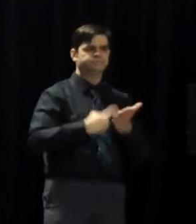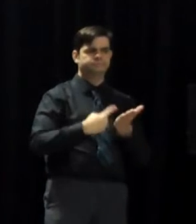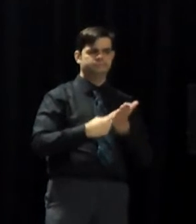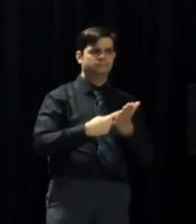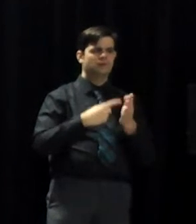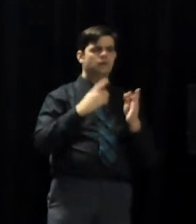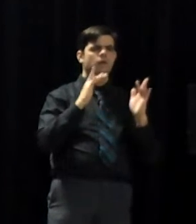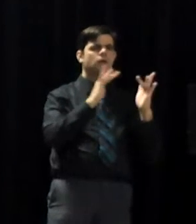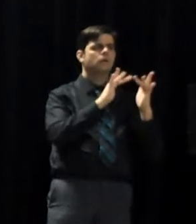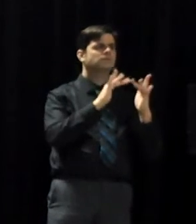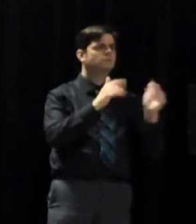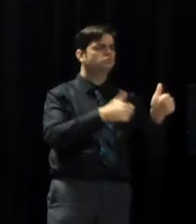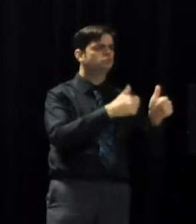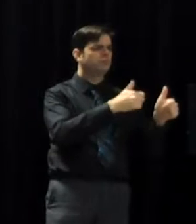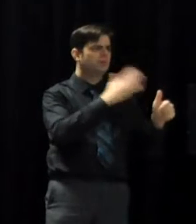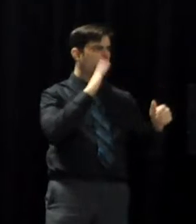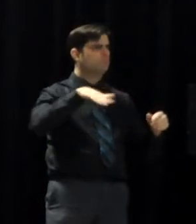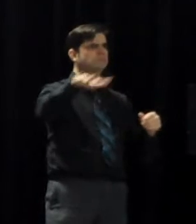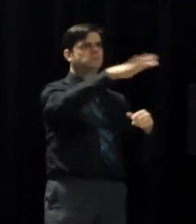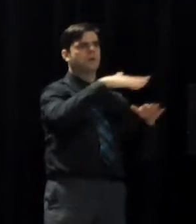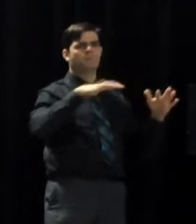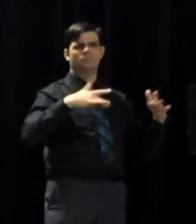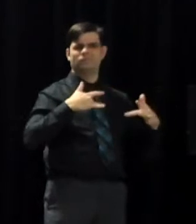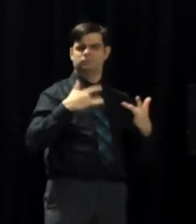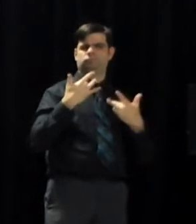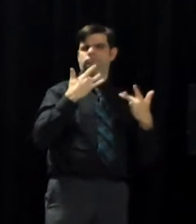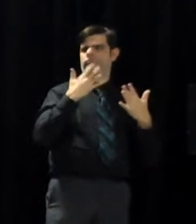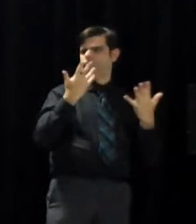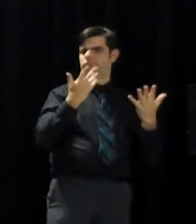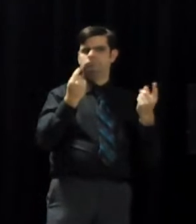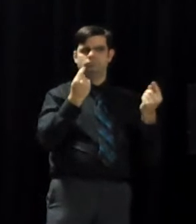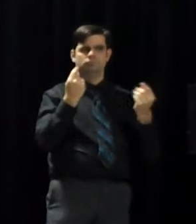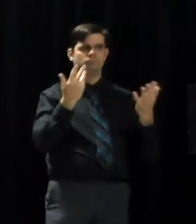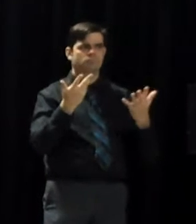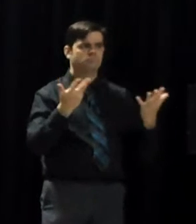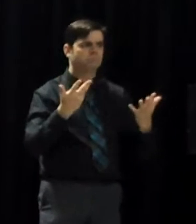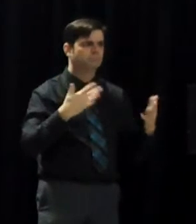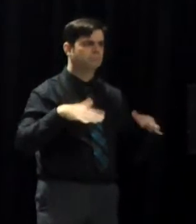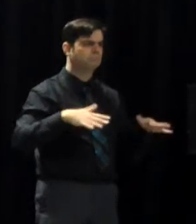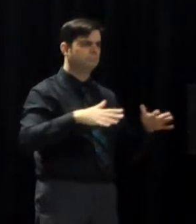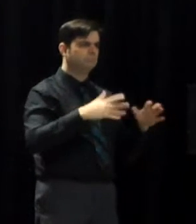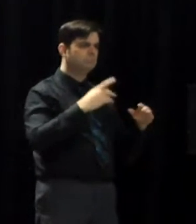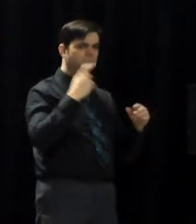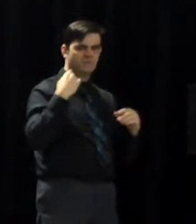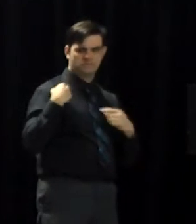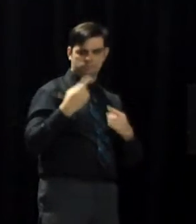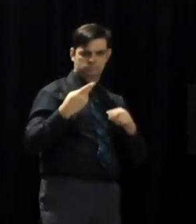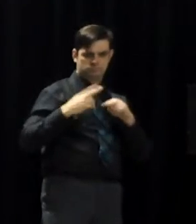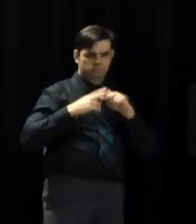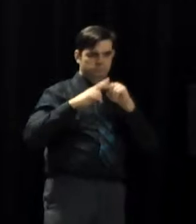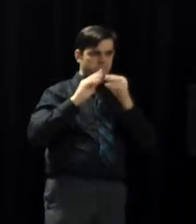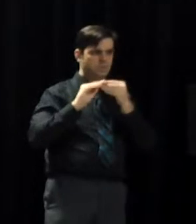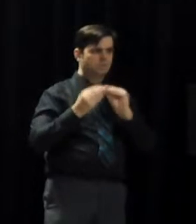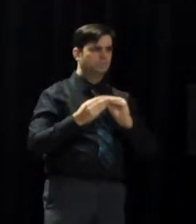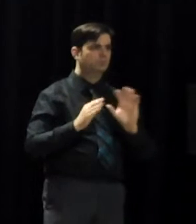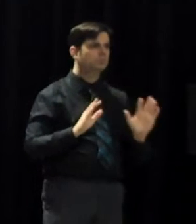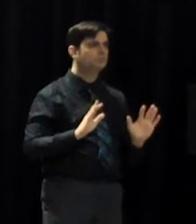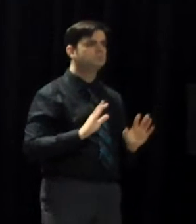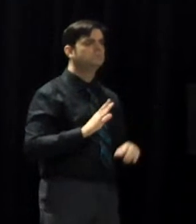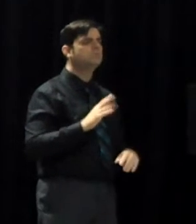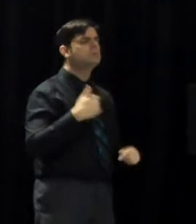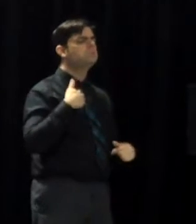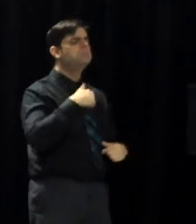when we have cases increasing. We don't minimize this whatsoever because we're the ones who have